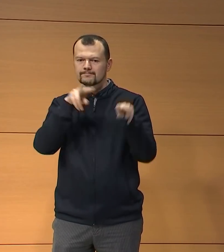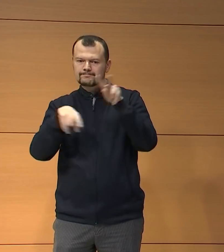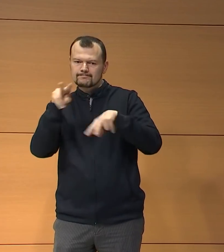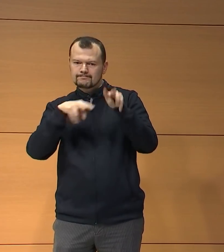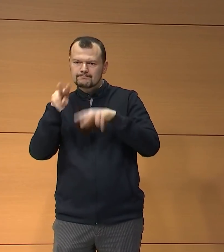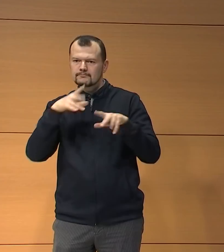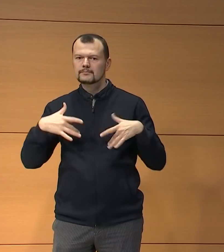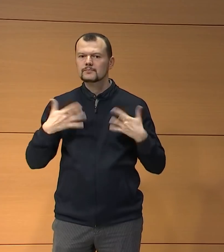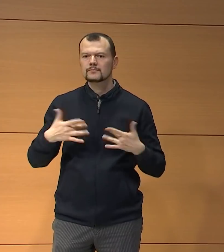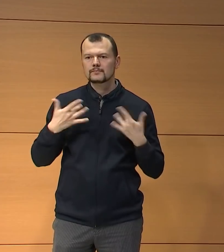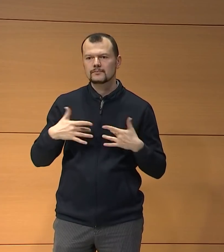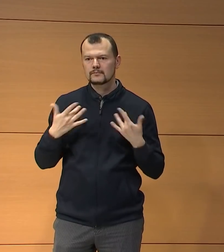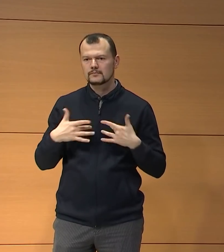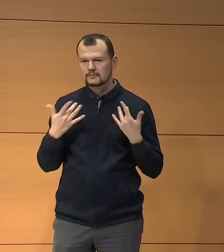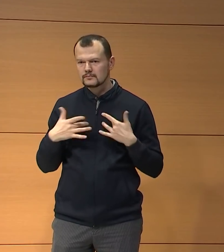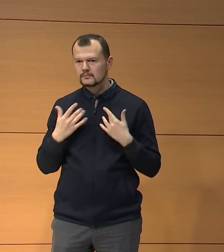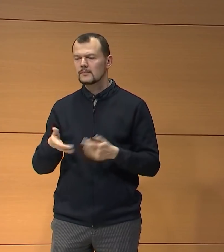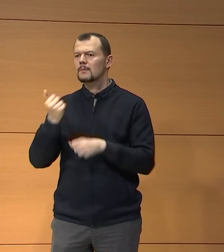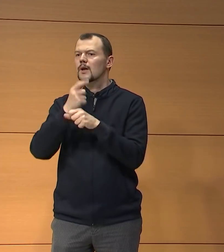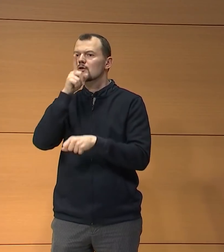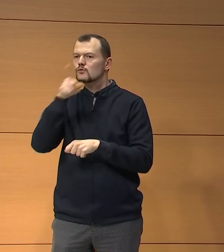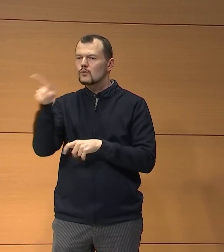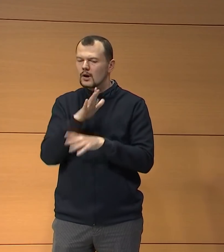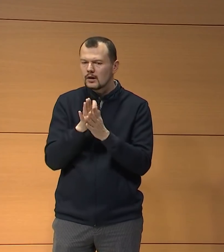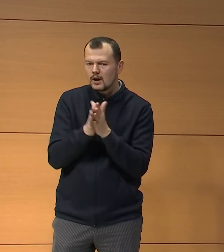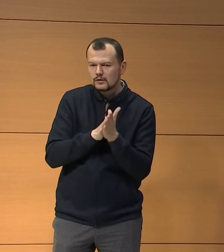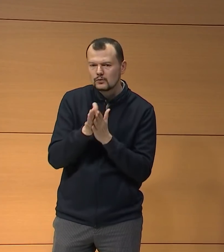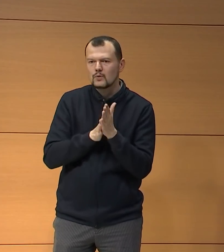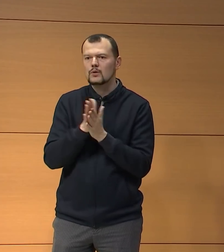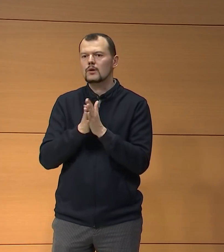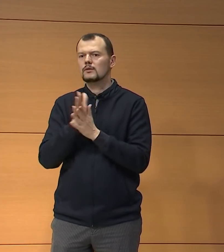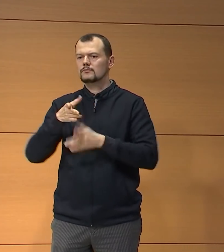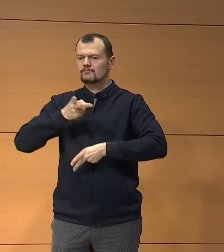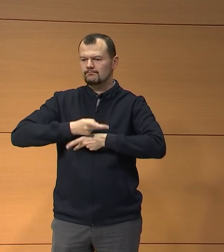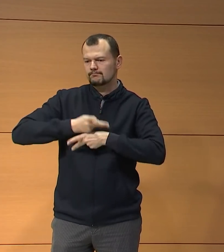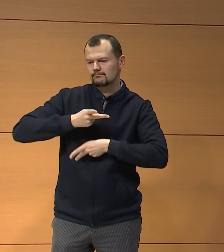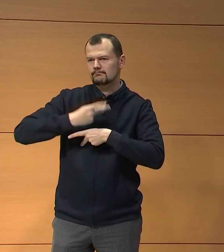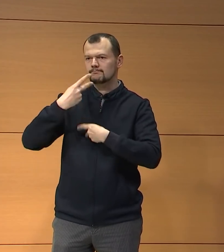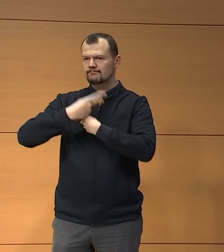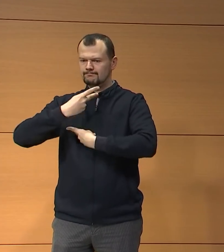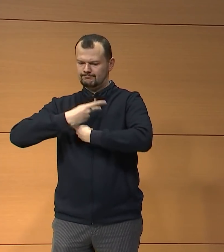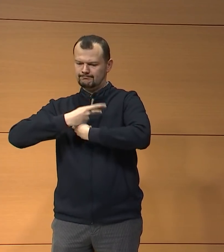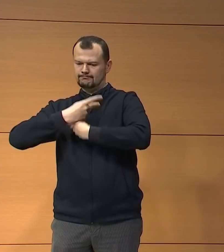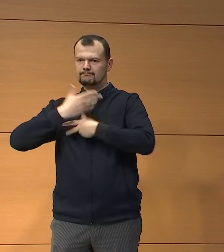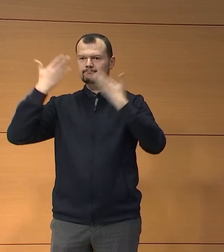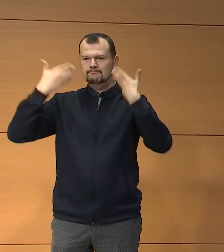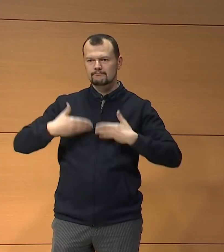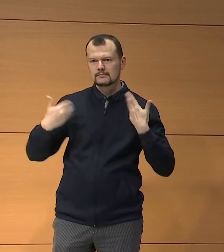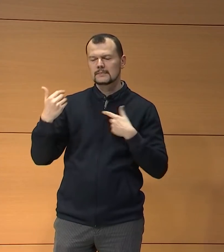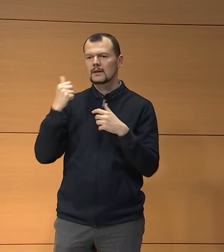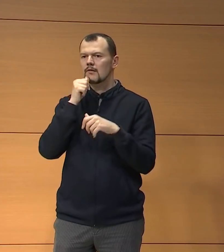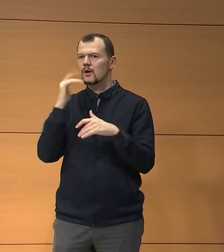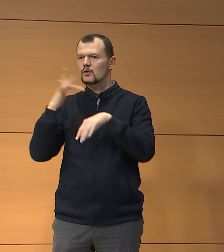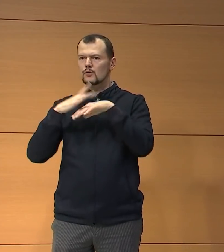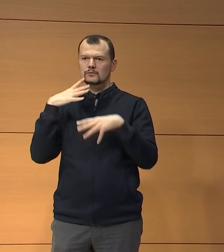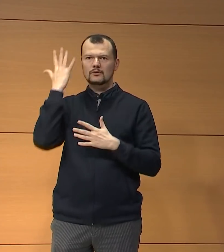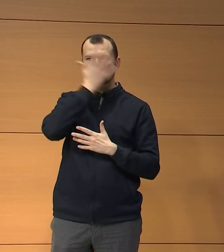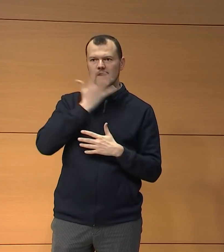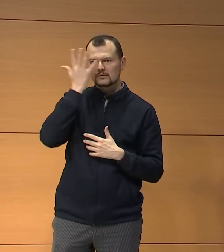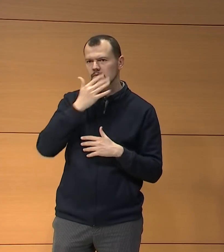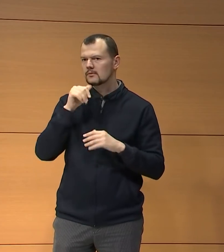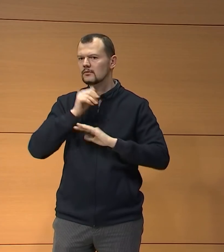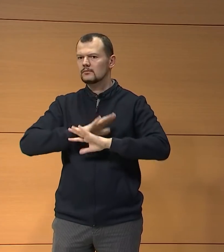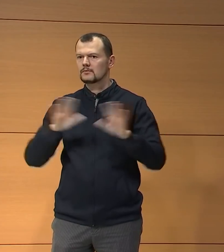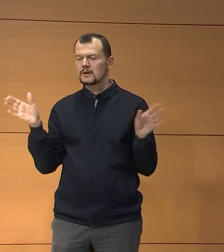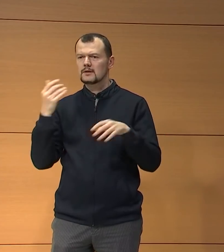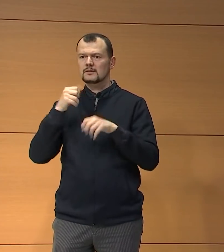before. Wash your hands, cough and sneeze into your elbow, don't touch your face, and stay at home if you're